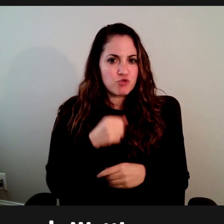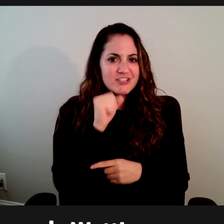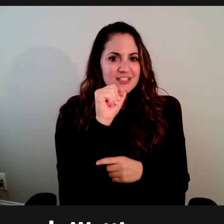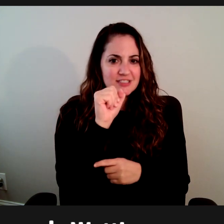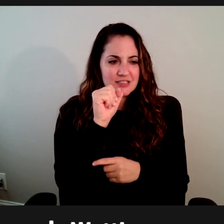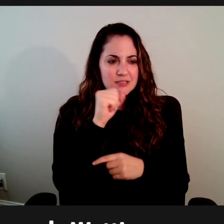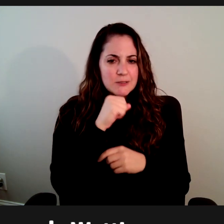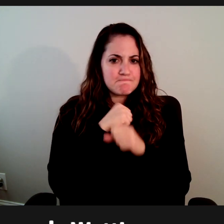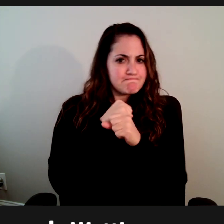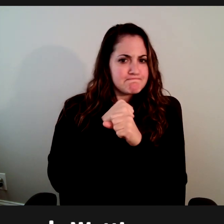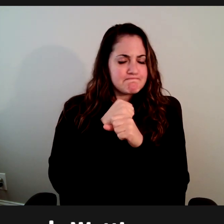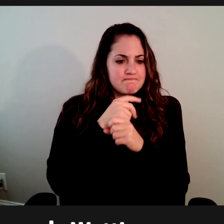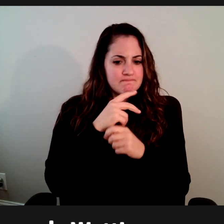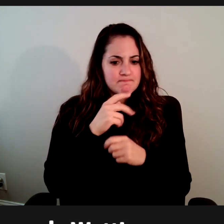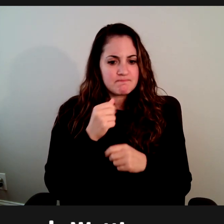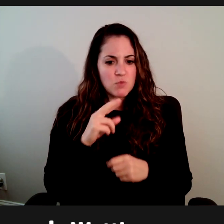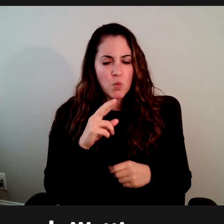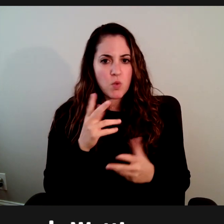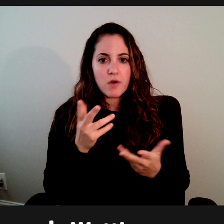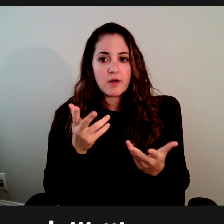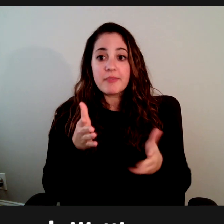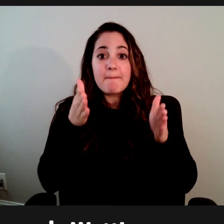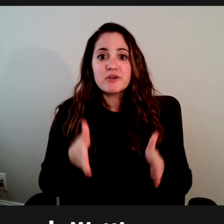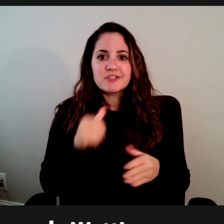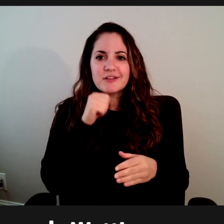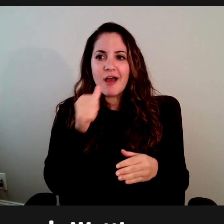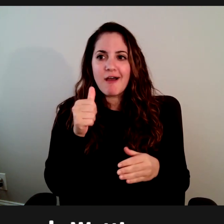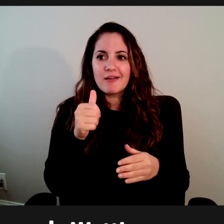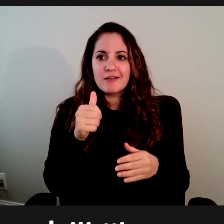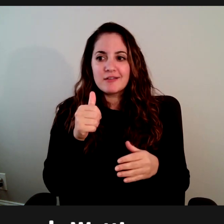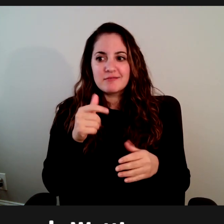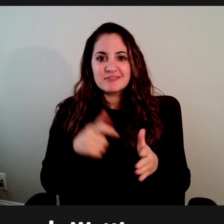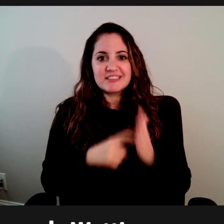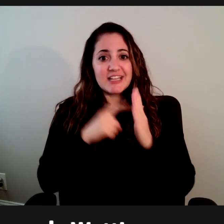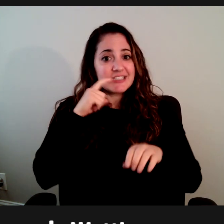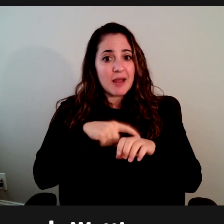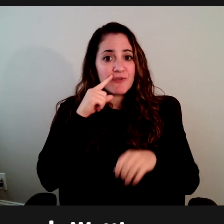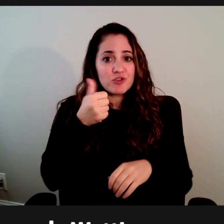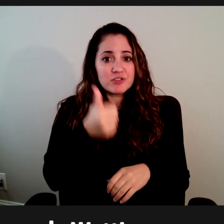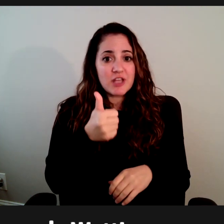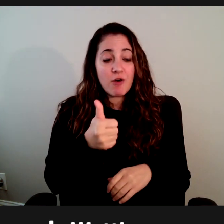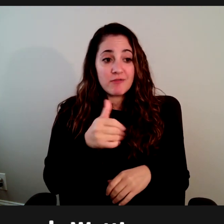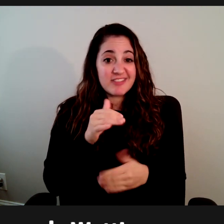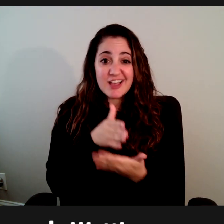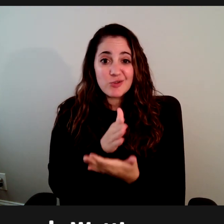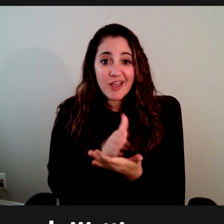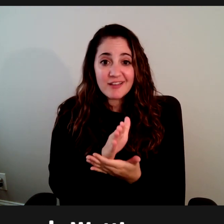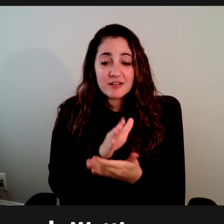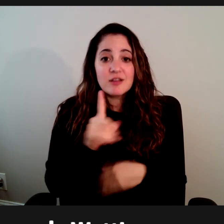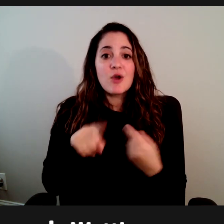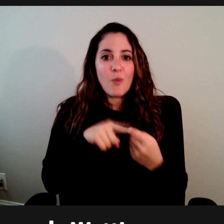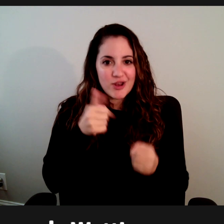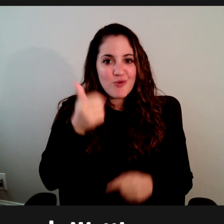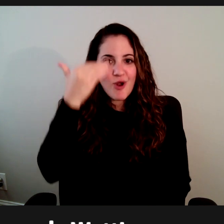having resistance, or I don't know how you were describing it exactly, or it's like they're not finding the time to do it or whatever. It's like, that's okay.